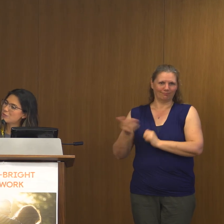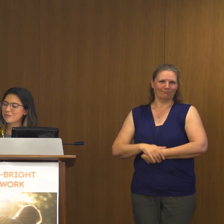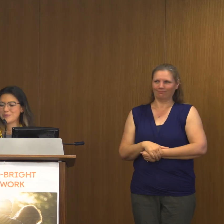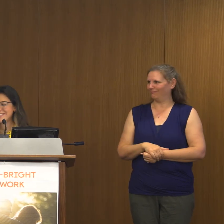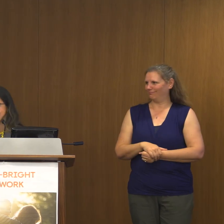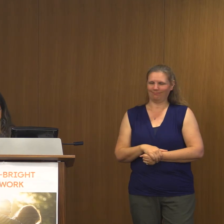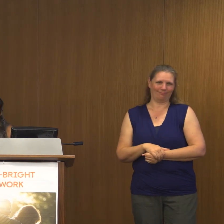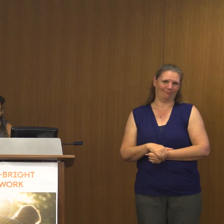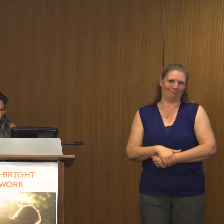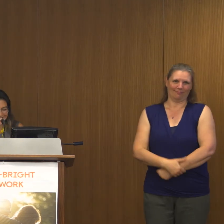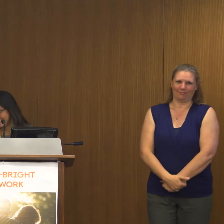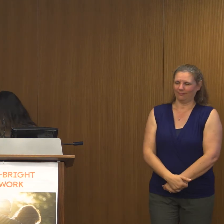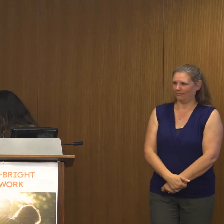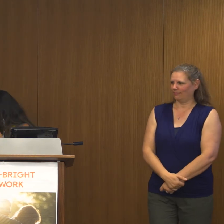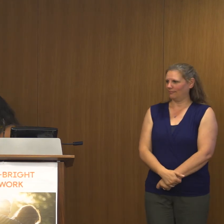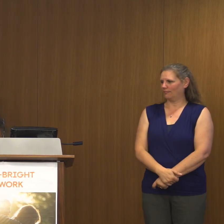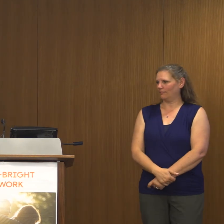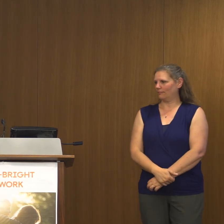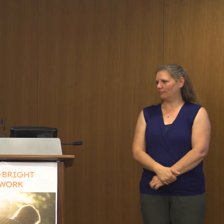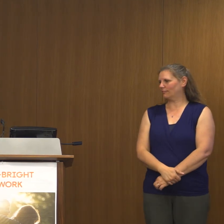you, Rachel.